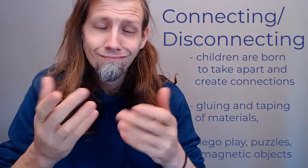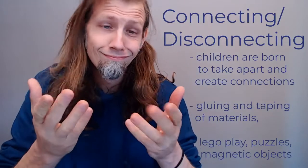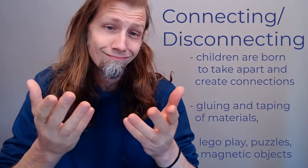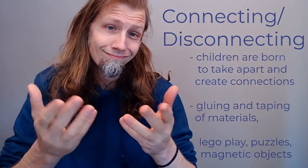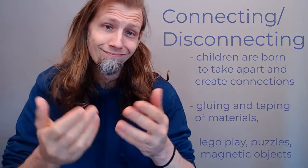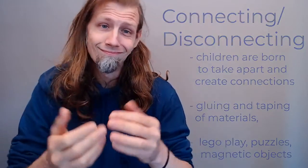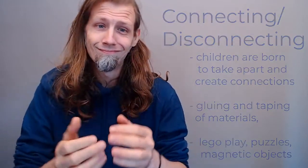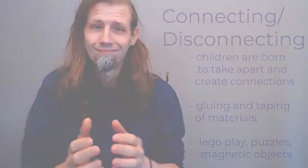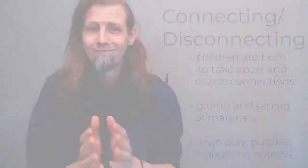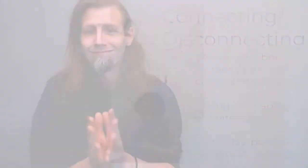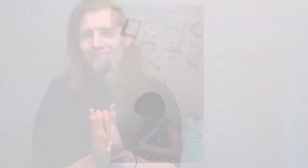you have it.